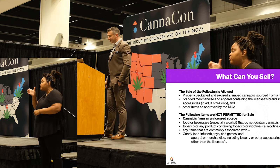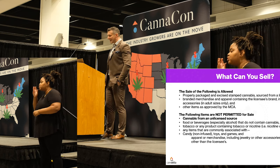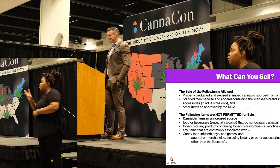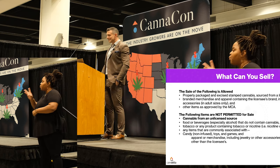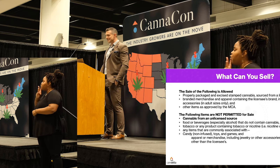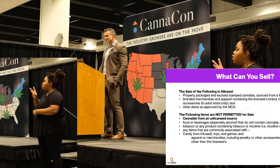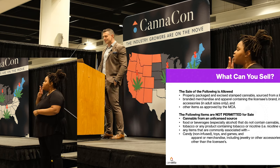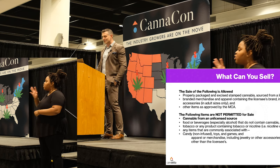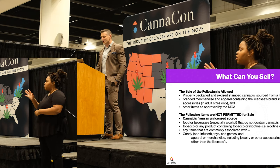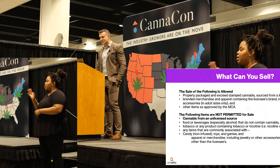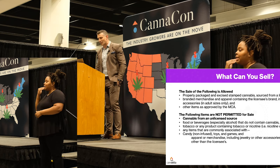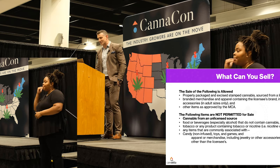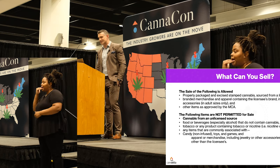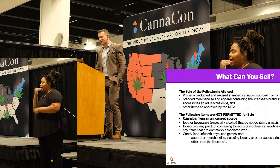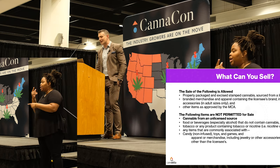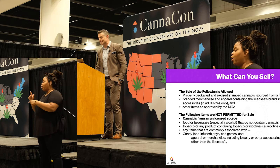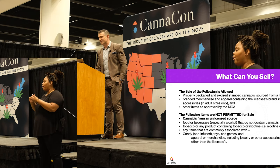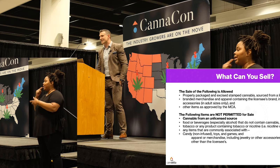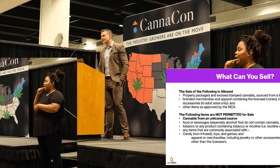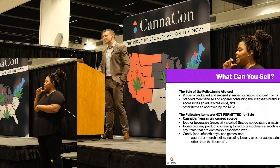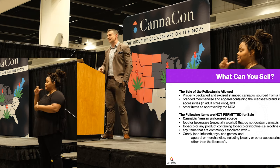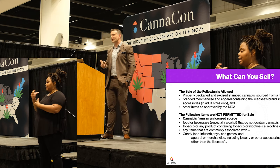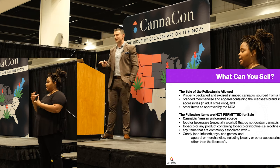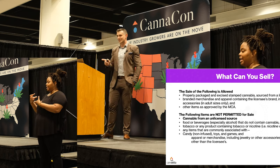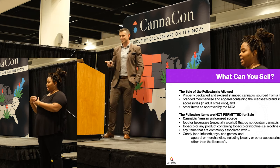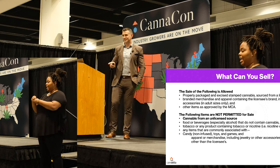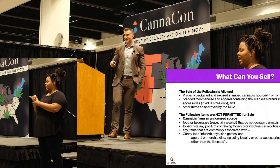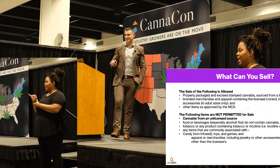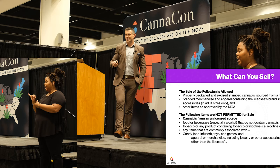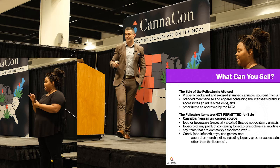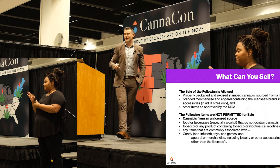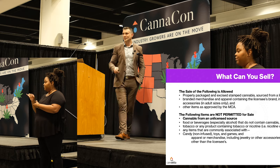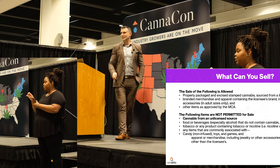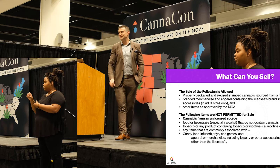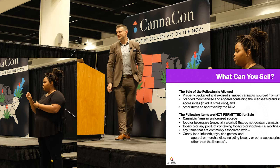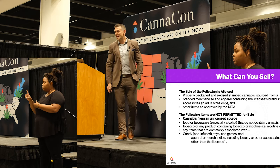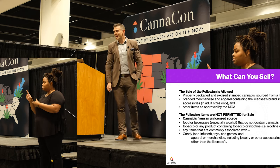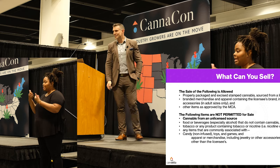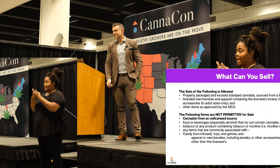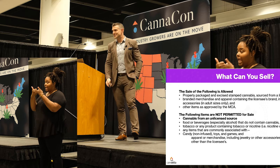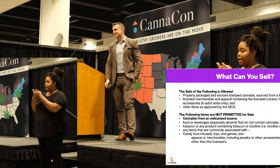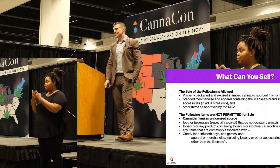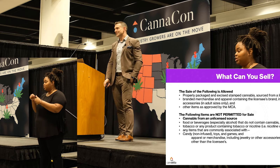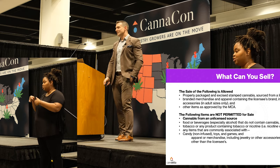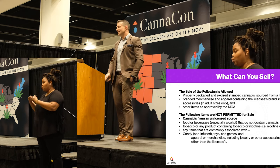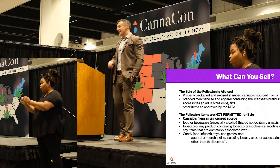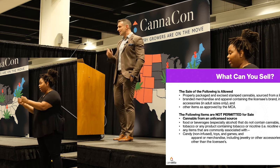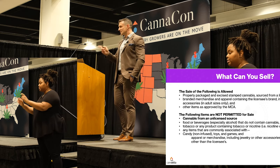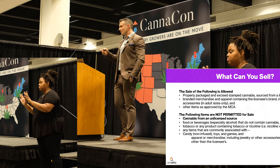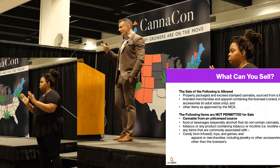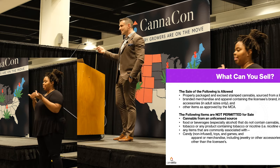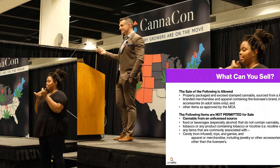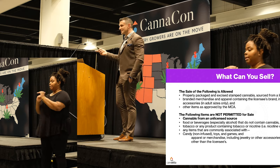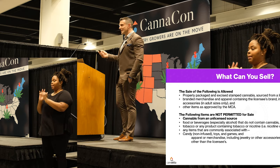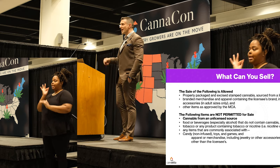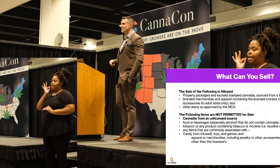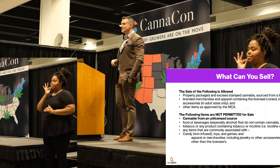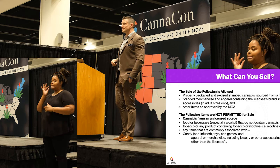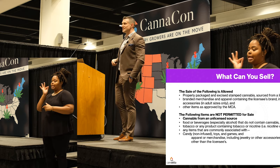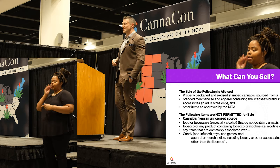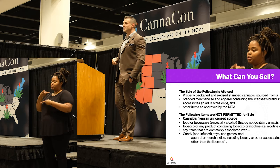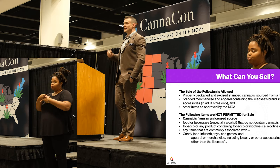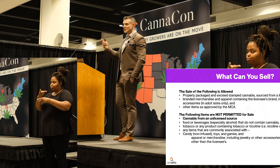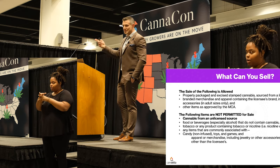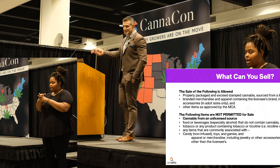water, candy that's not infused, toys and games. That's a big no-no, right? We're limited to cannabis, cannabis products,